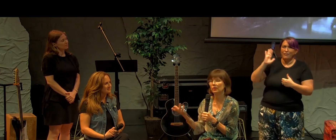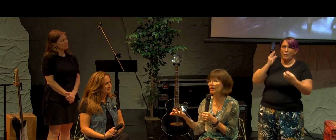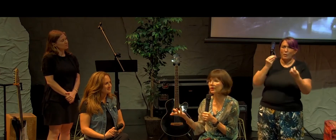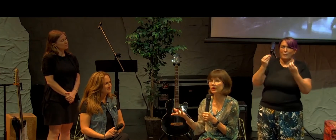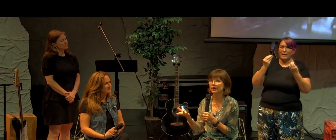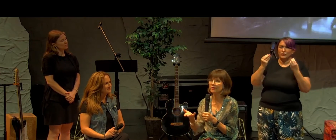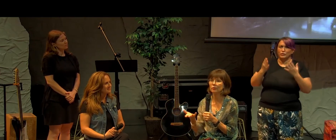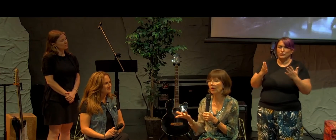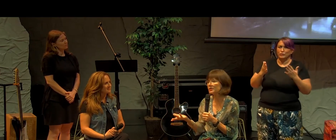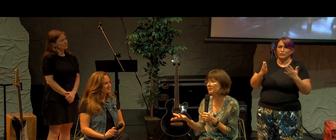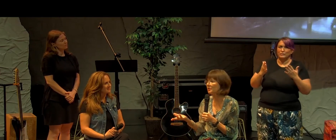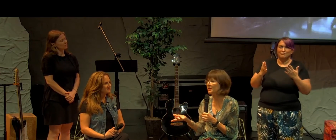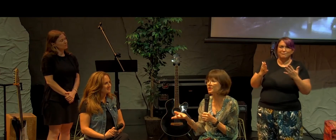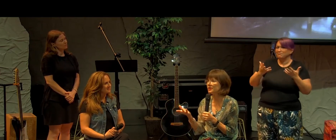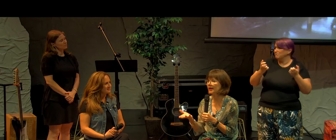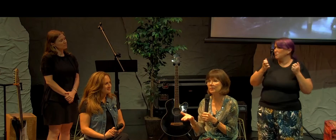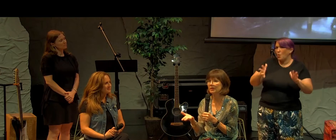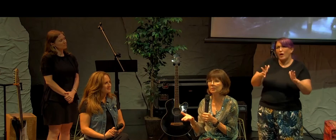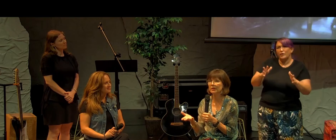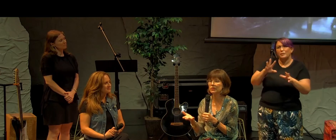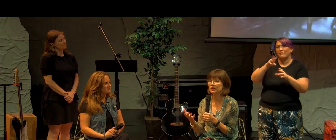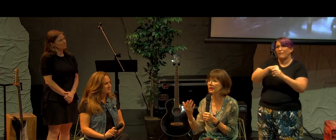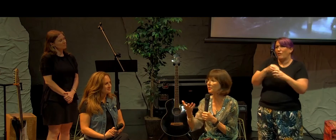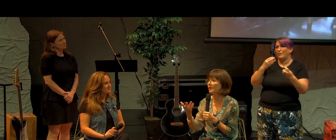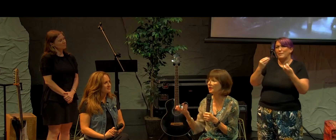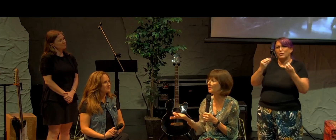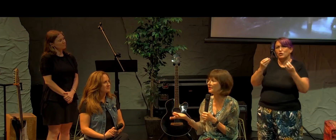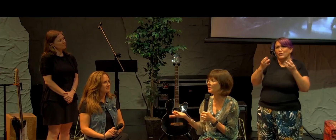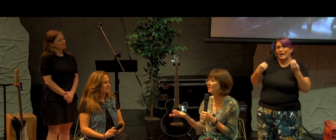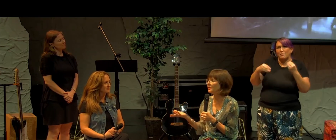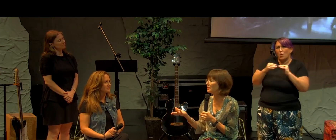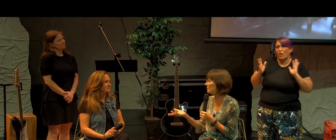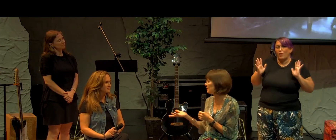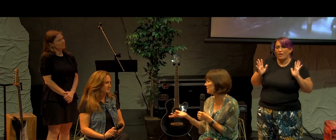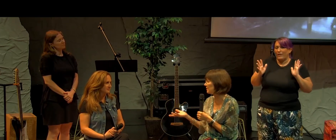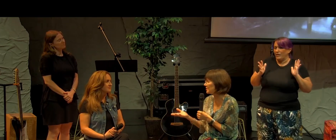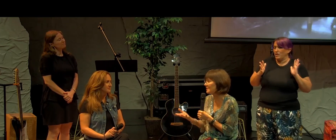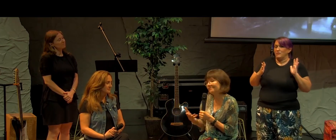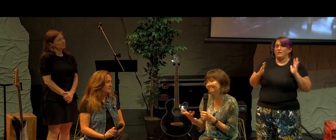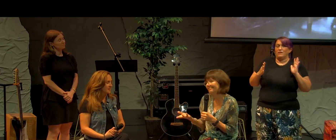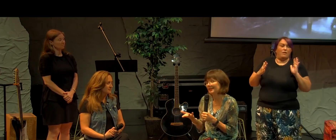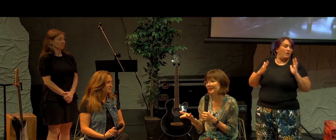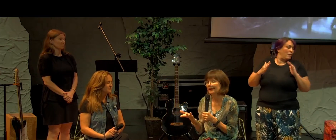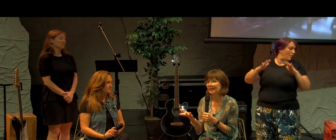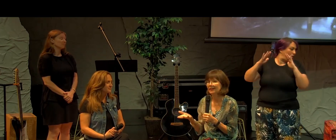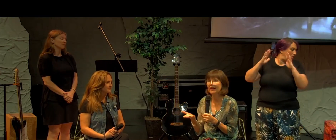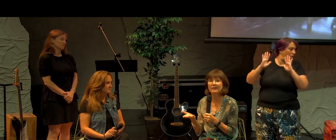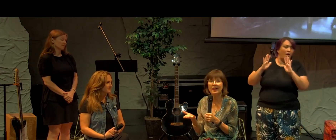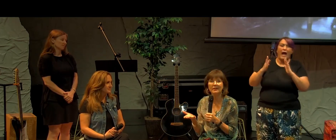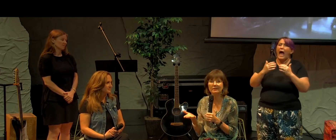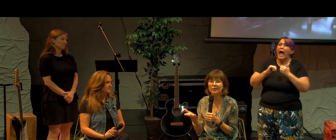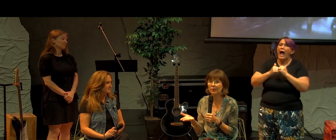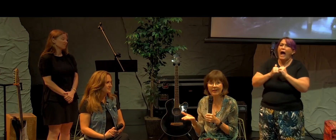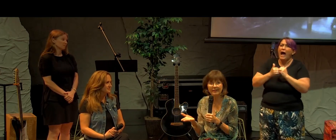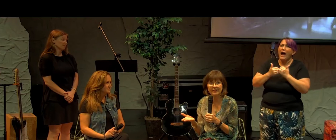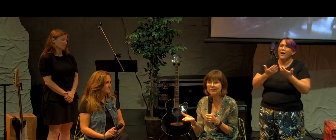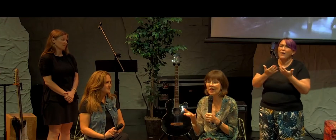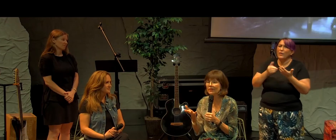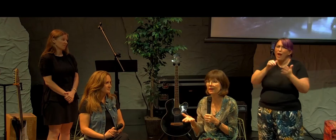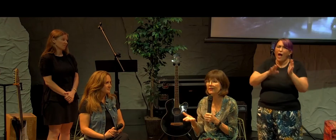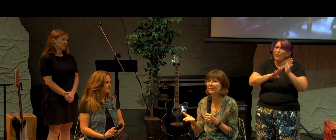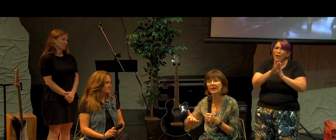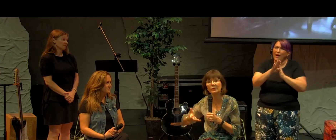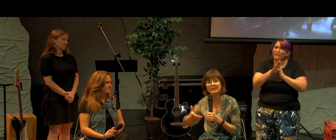no longer want to be in the ministry, can be in the ministry, hit a wall, you know, they're just not thriving. They're